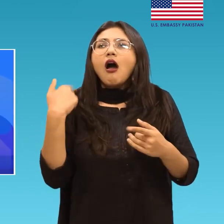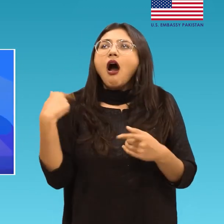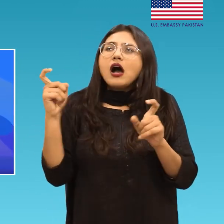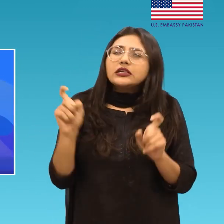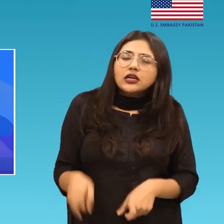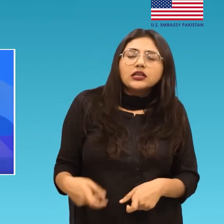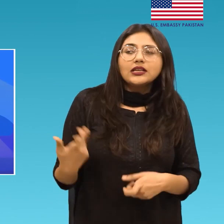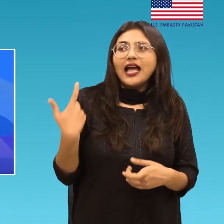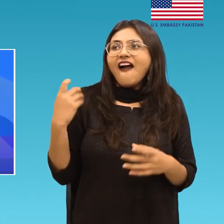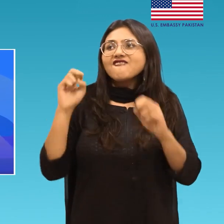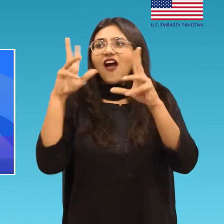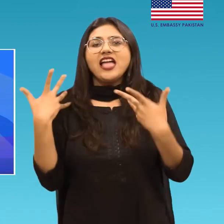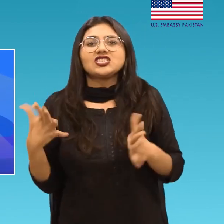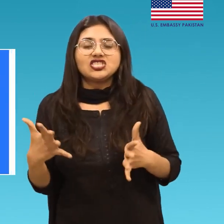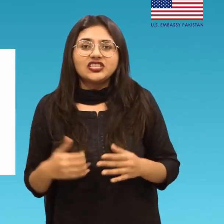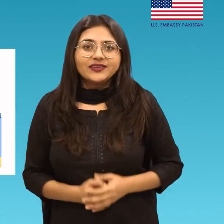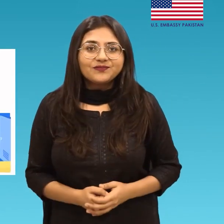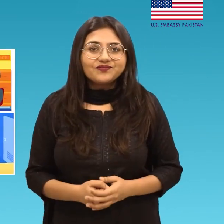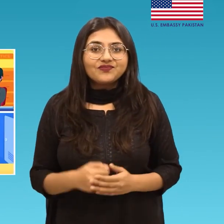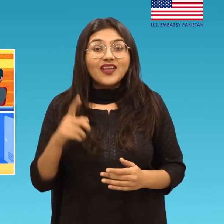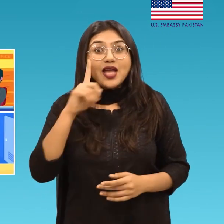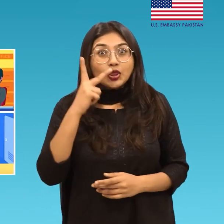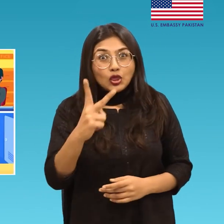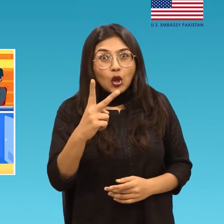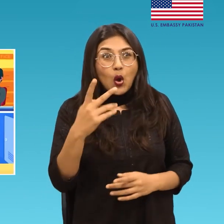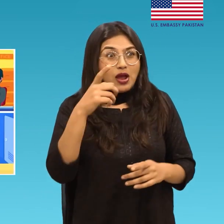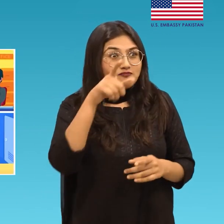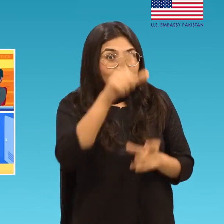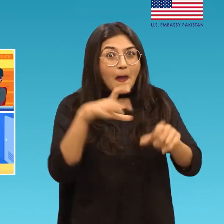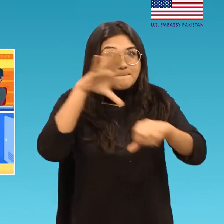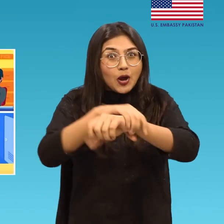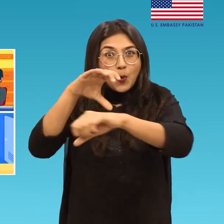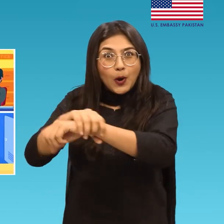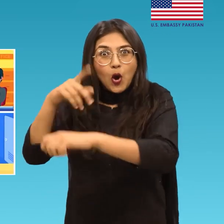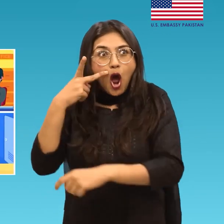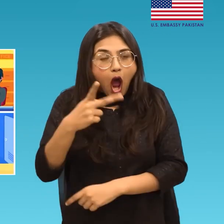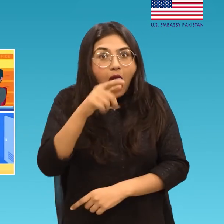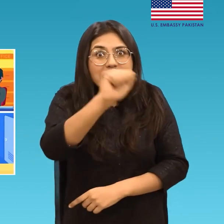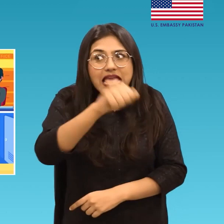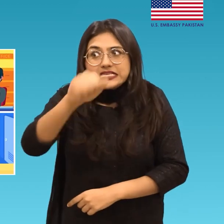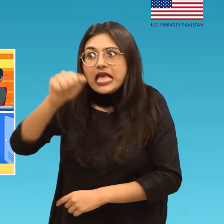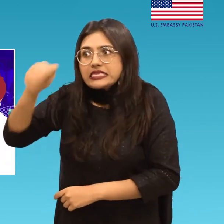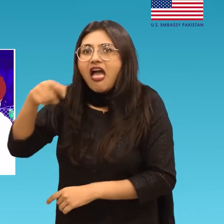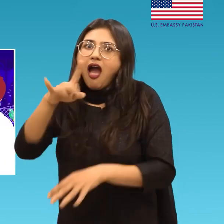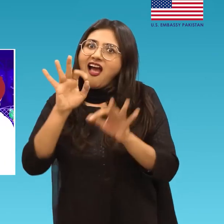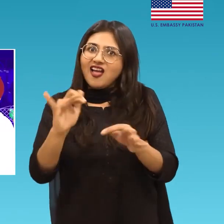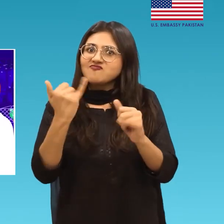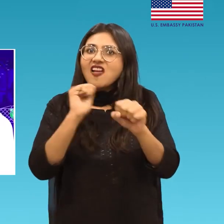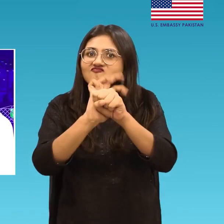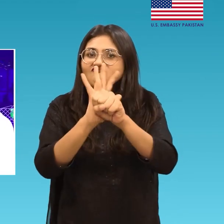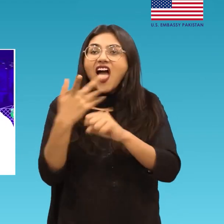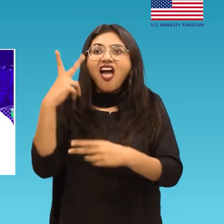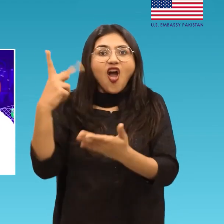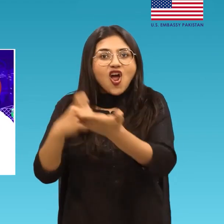tired other symptoms remain about the same these four symptoms are among the top five key indications of covid19 according to the